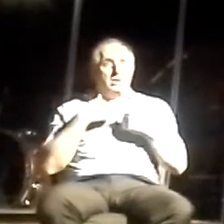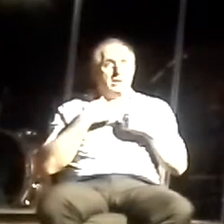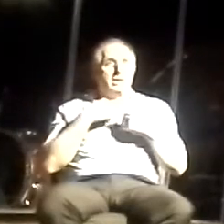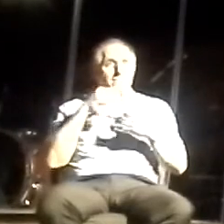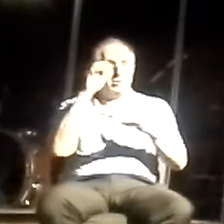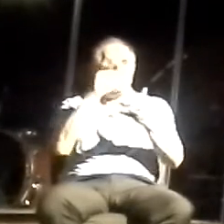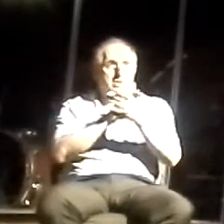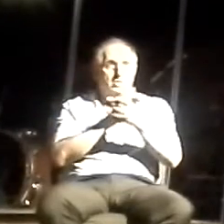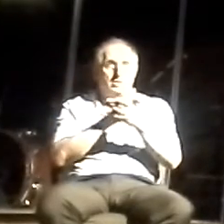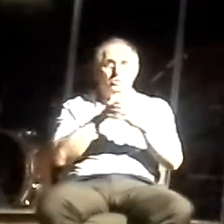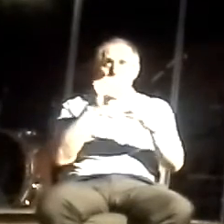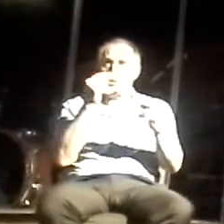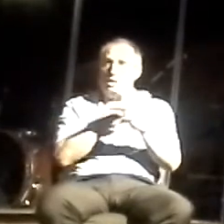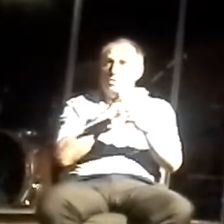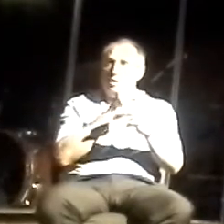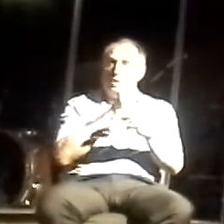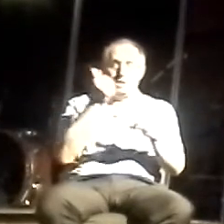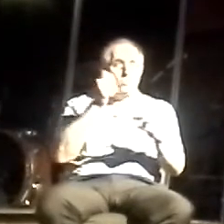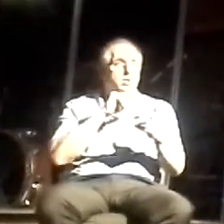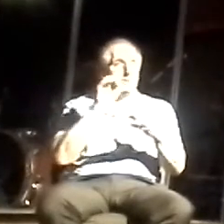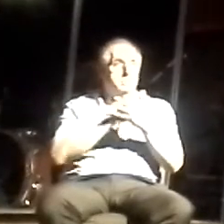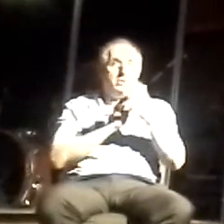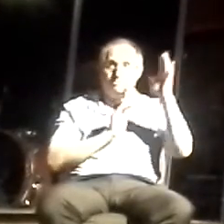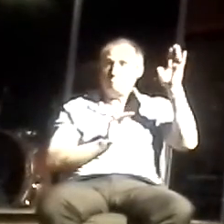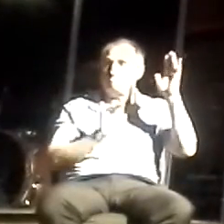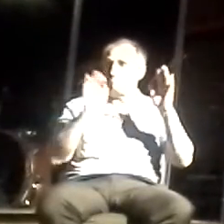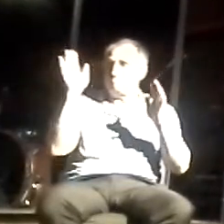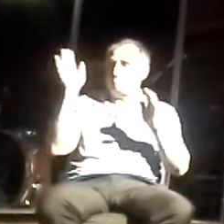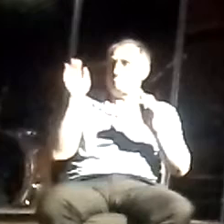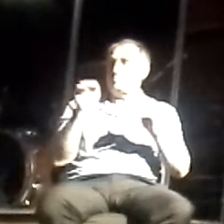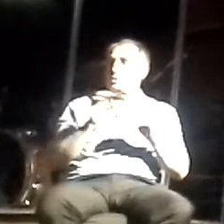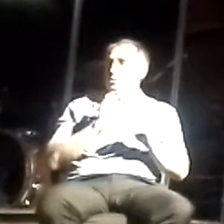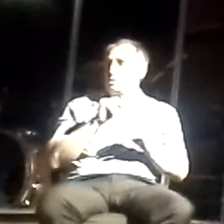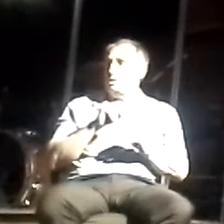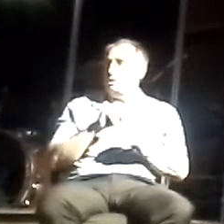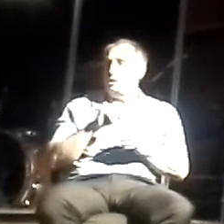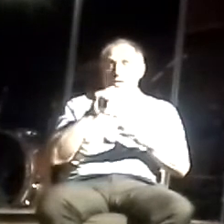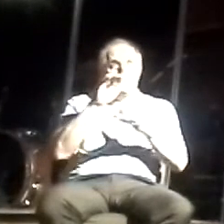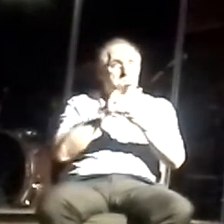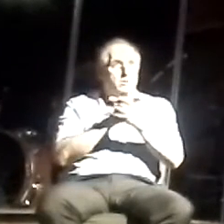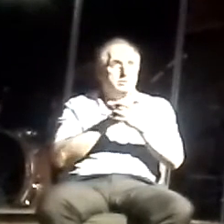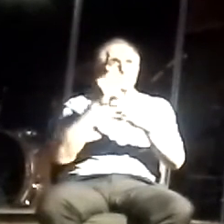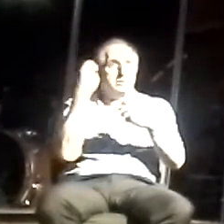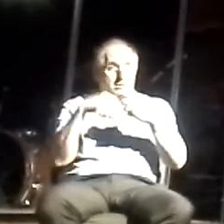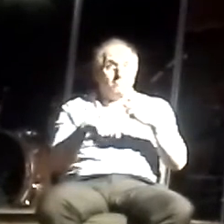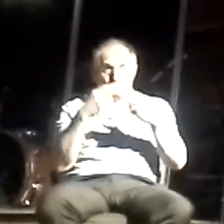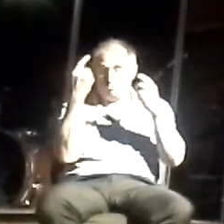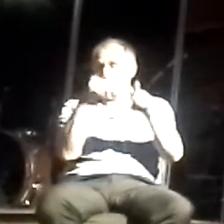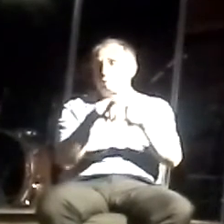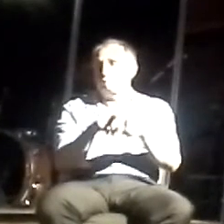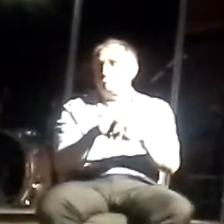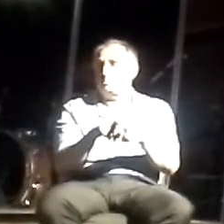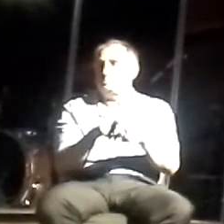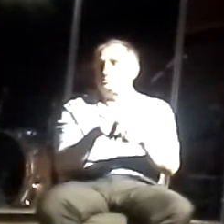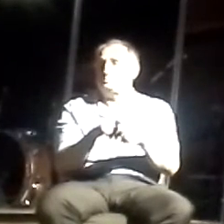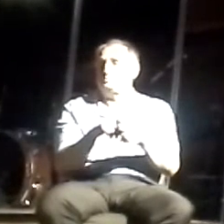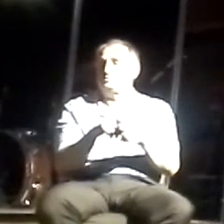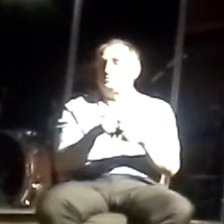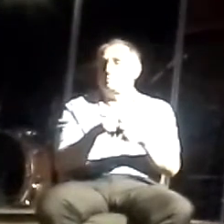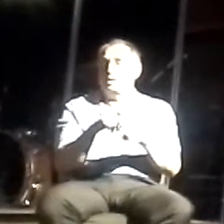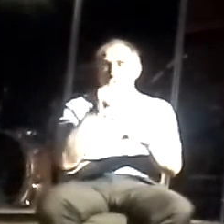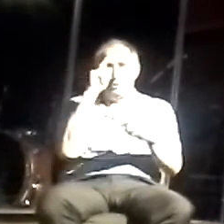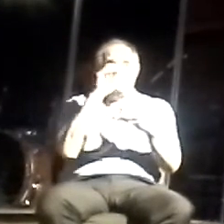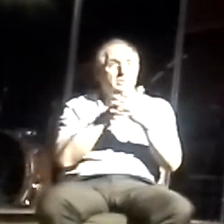the Marriage Highway. Is there anybody married in the room today? Okay. Marriage is tough. Can I get an amen? Okay, but